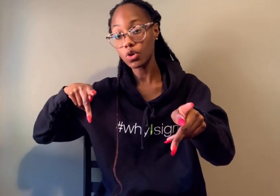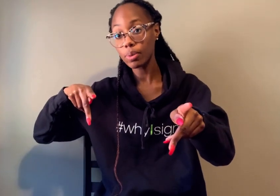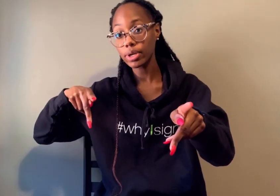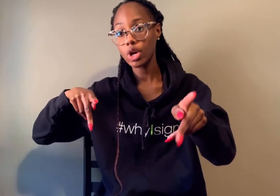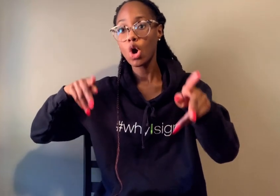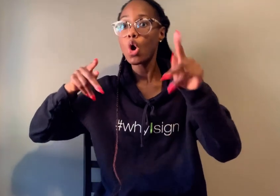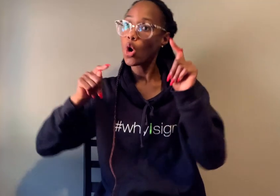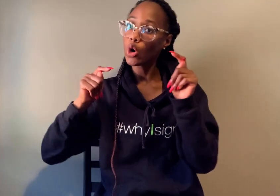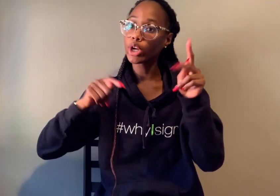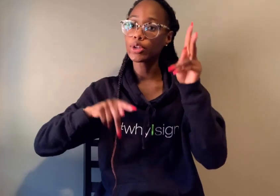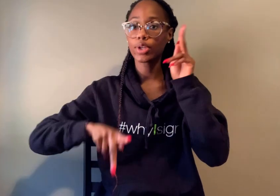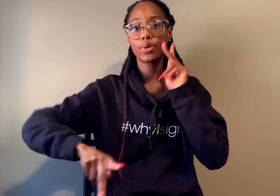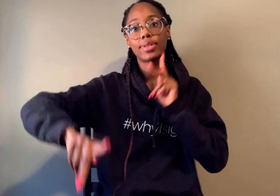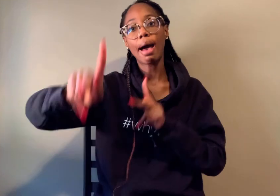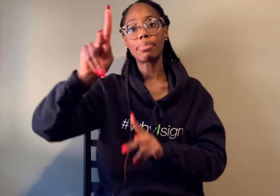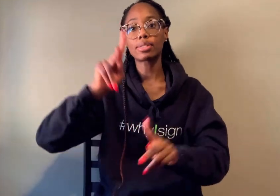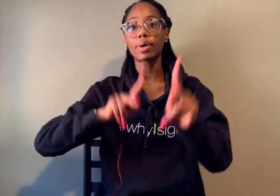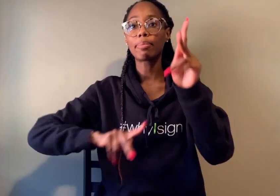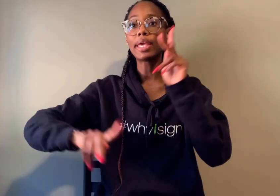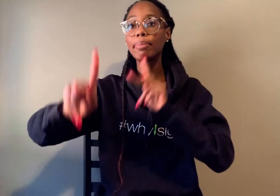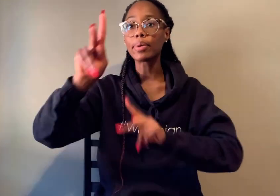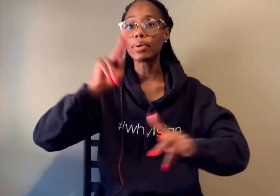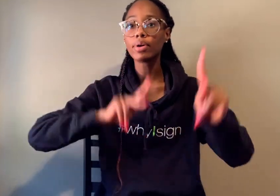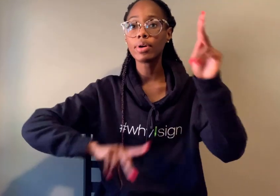forward. Or you can do it the opposite way. People.